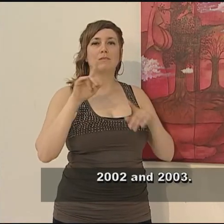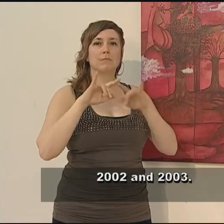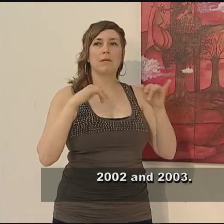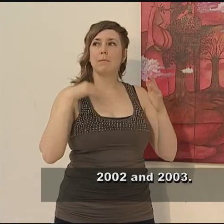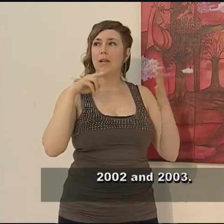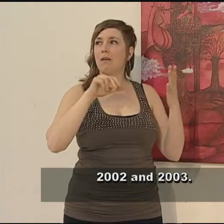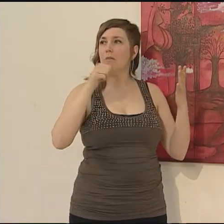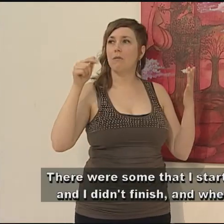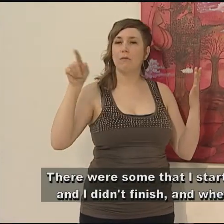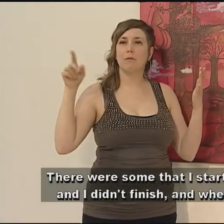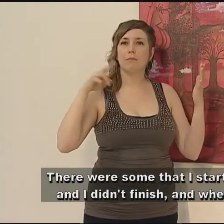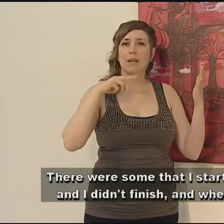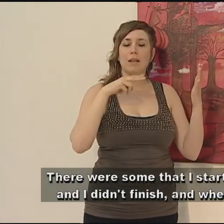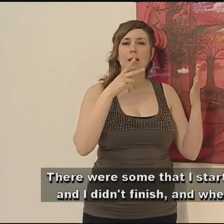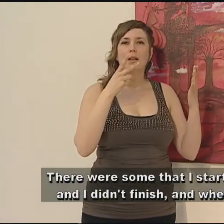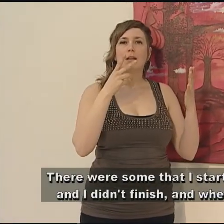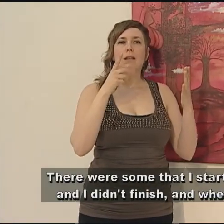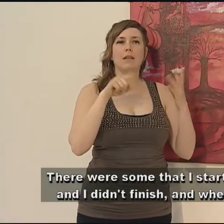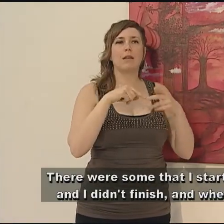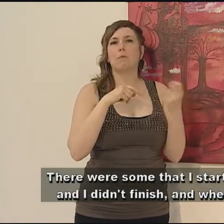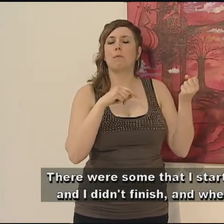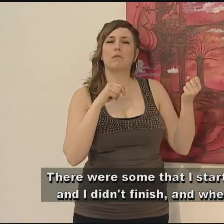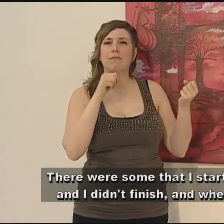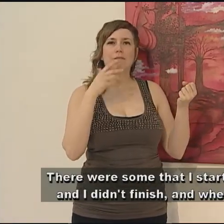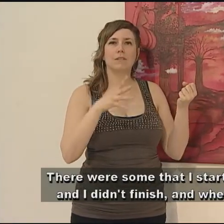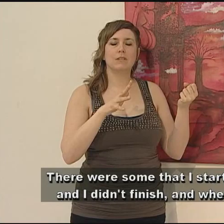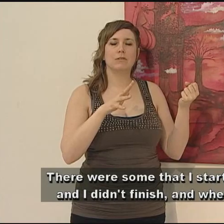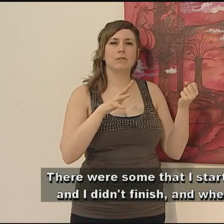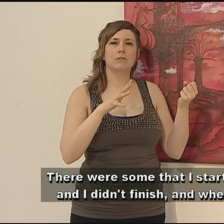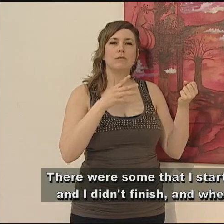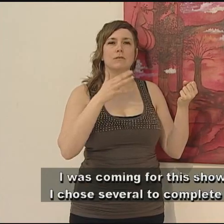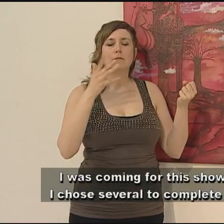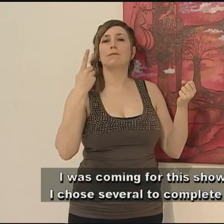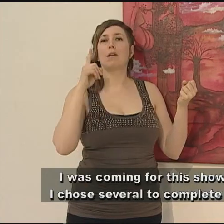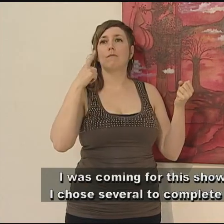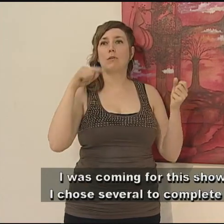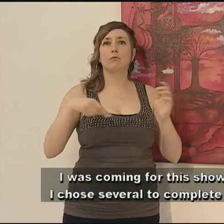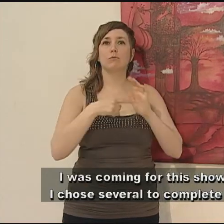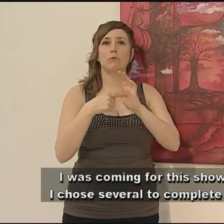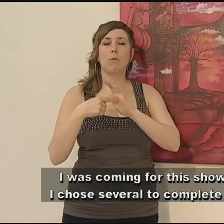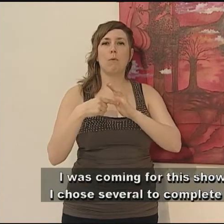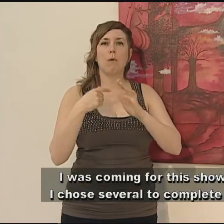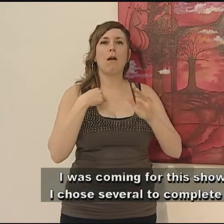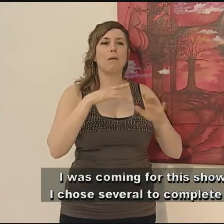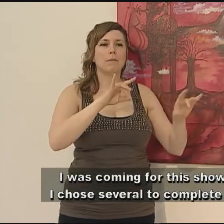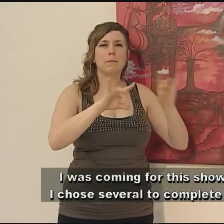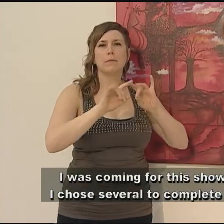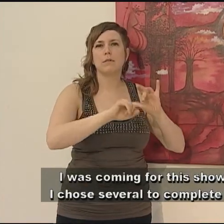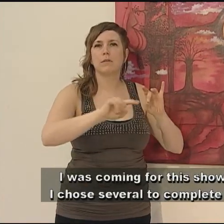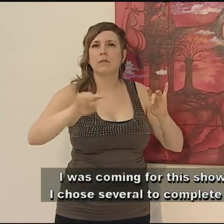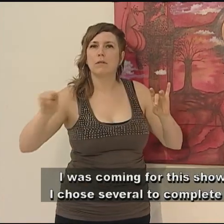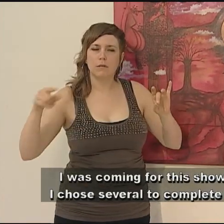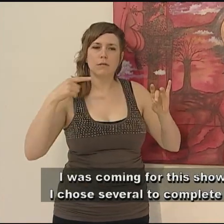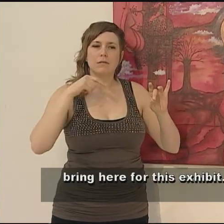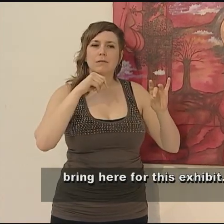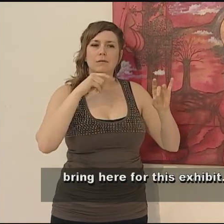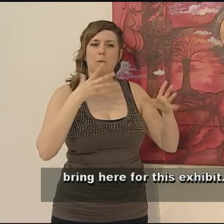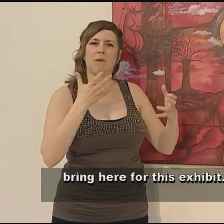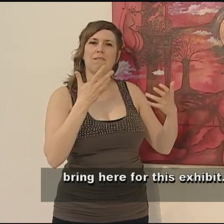and 2003. There were some that I started and I didn't finish, and when I was coming for the show, I chose several to complete